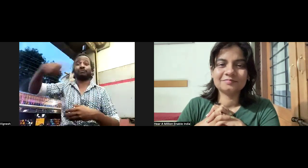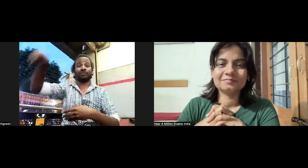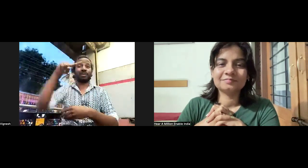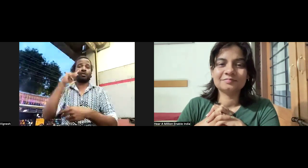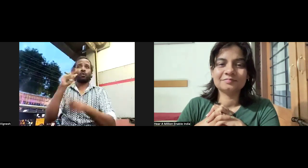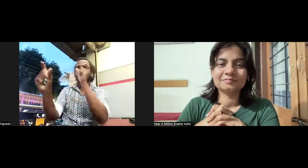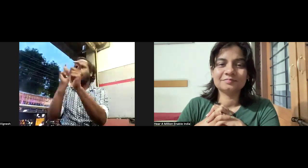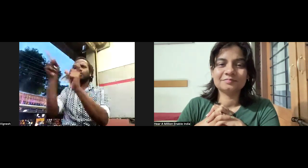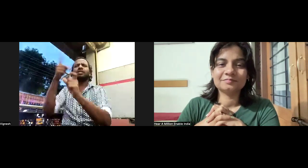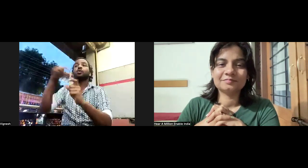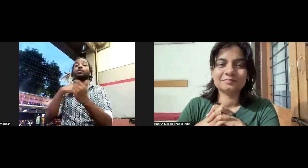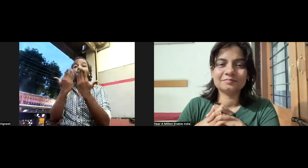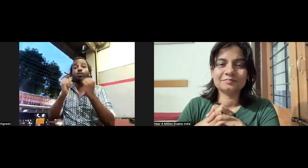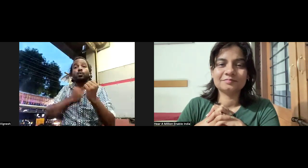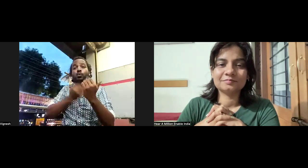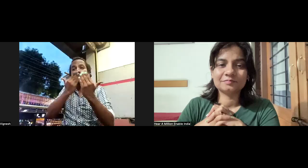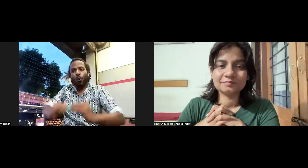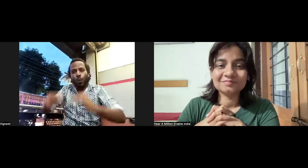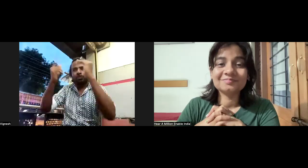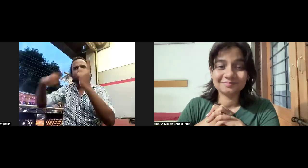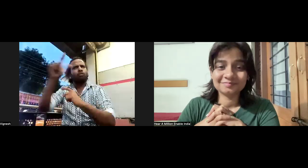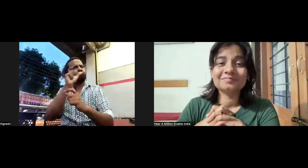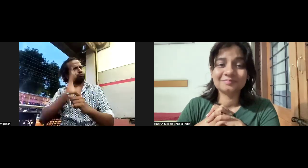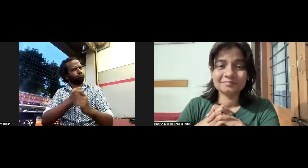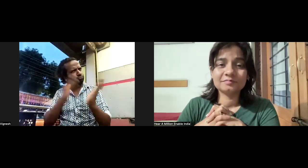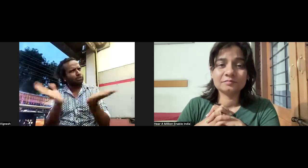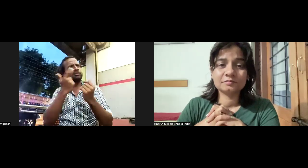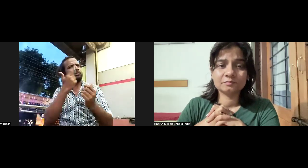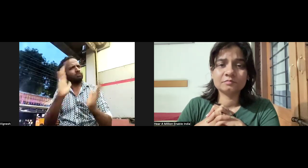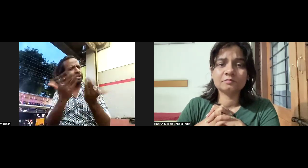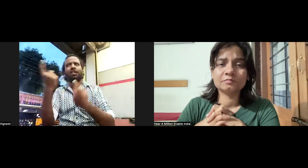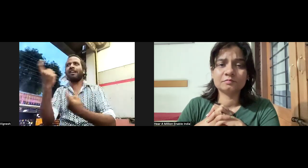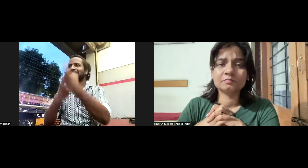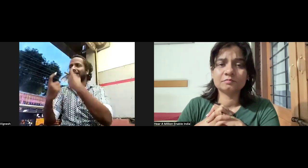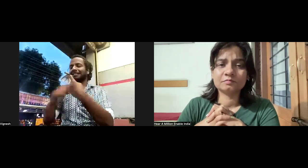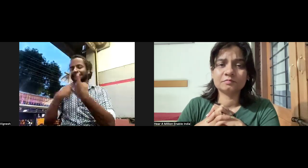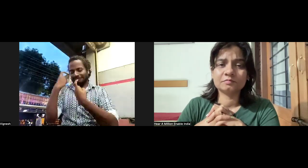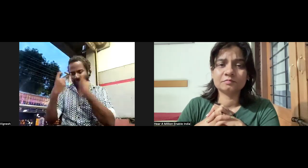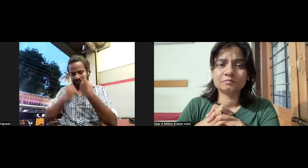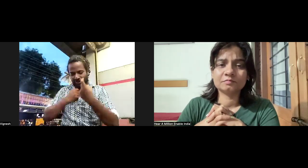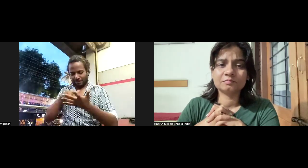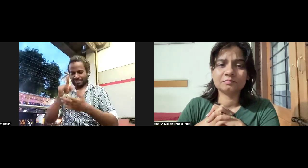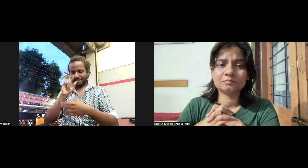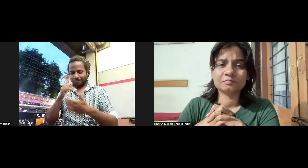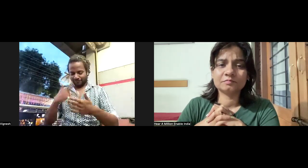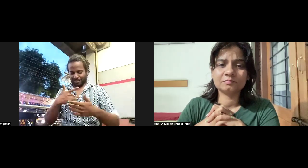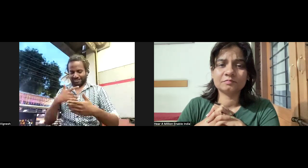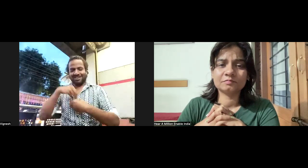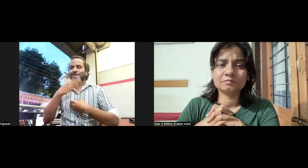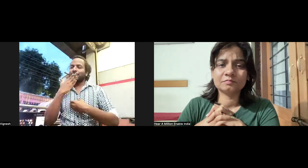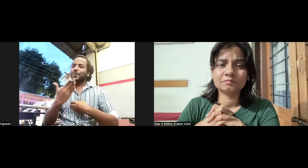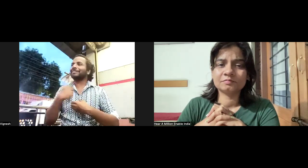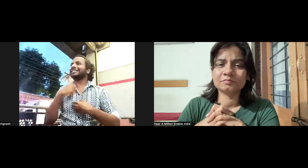was confident enough and I could talk to the people and the language, I heard that enough language. A lot of people